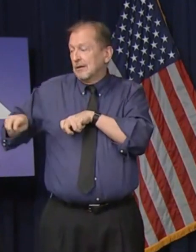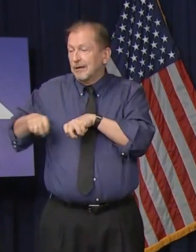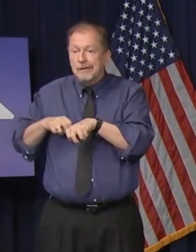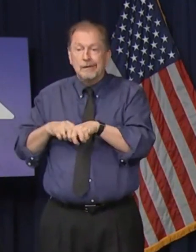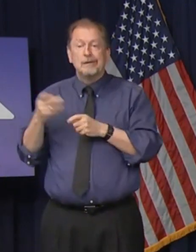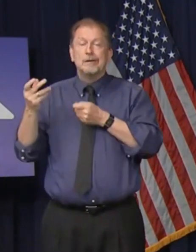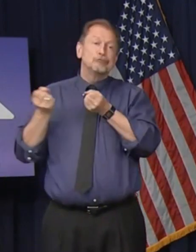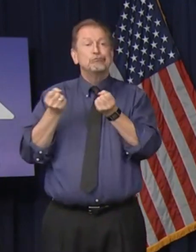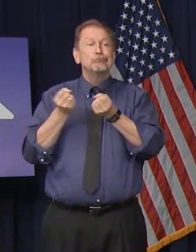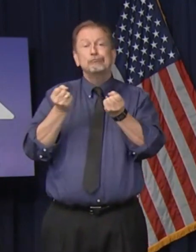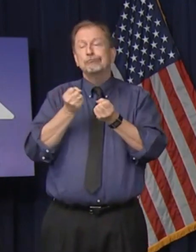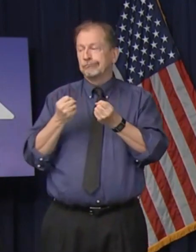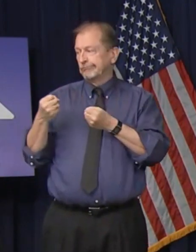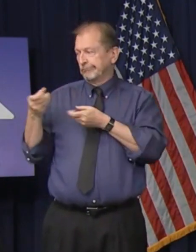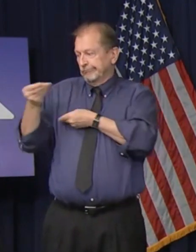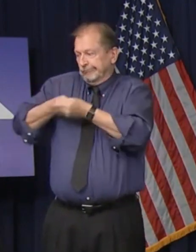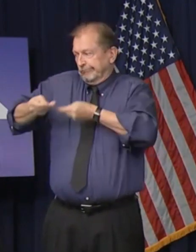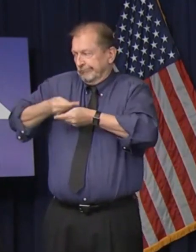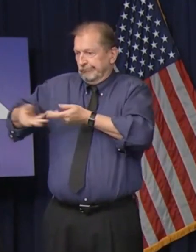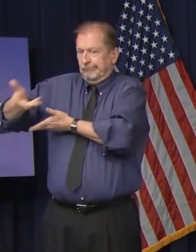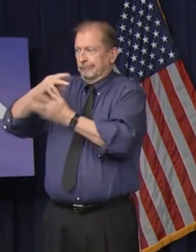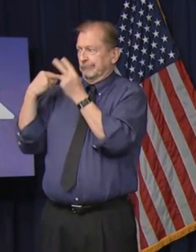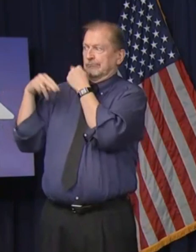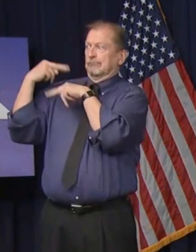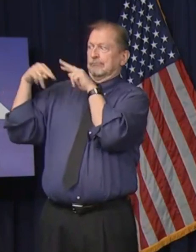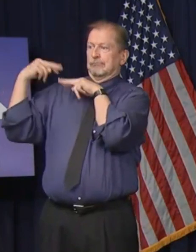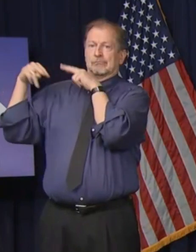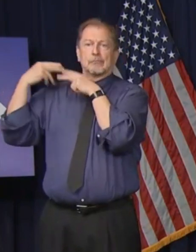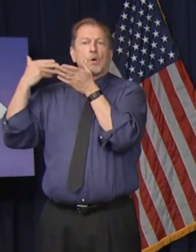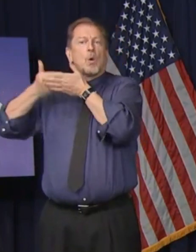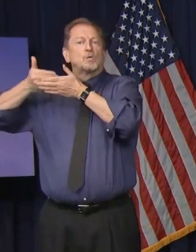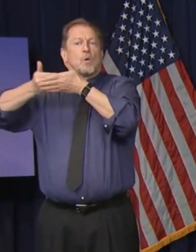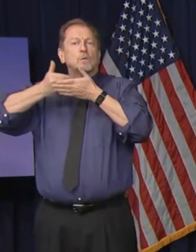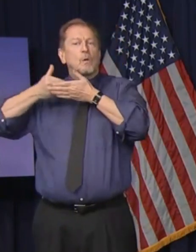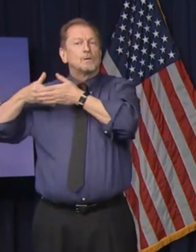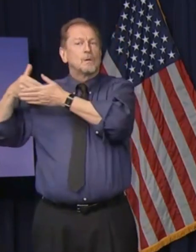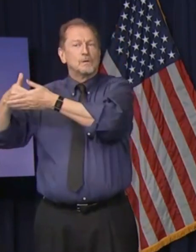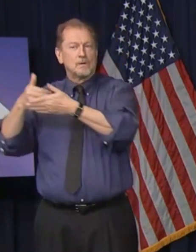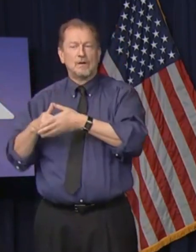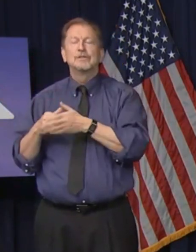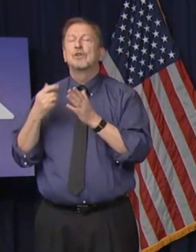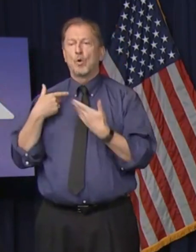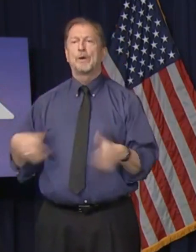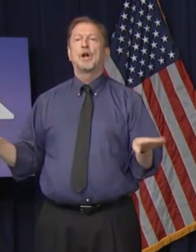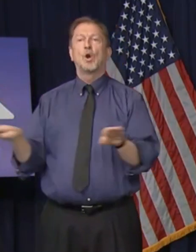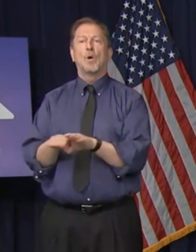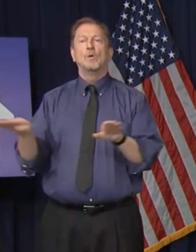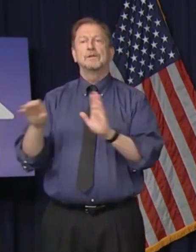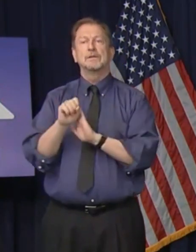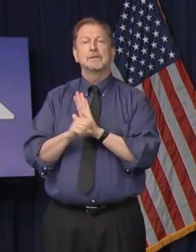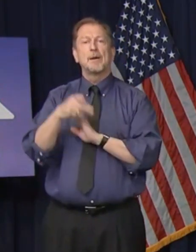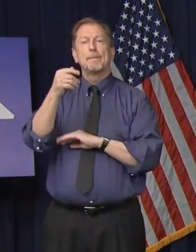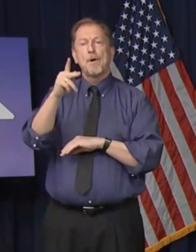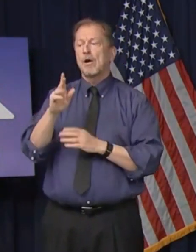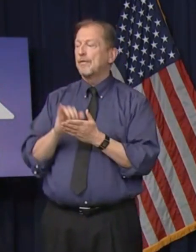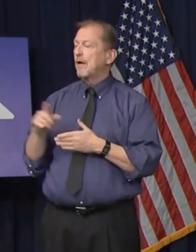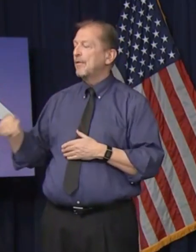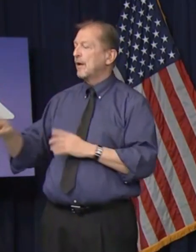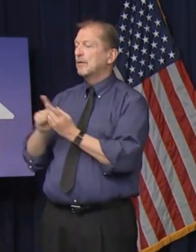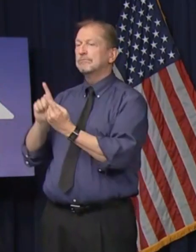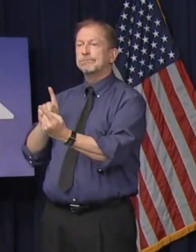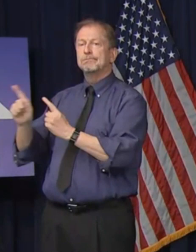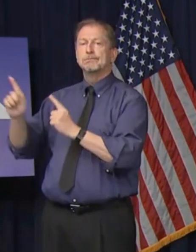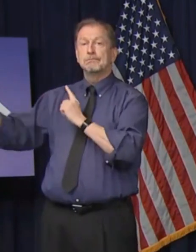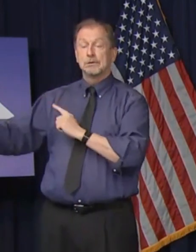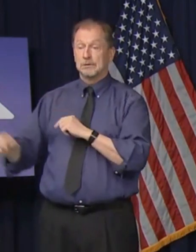multiple people that are in the truck as they travel around the park. And so that's obviously not, at the beginning of this,